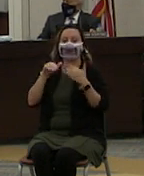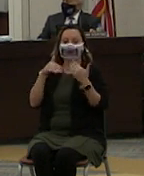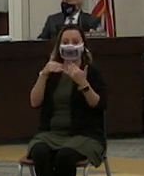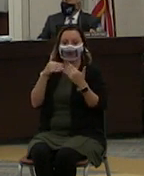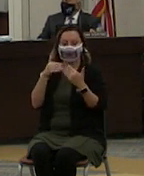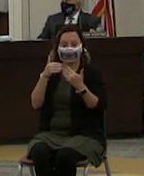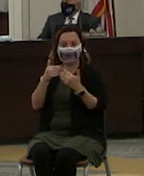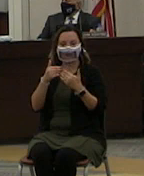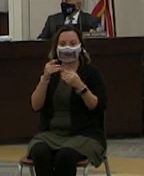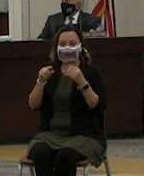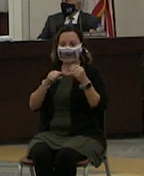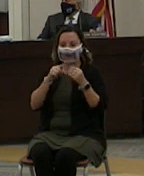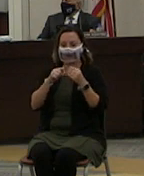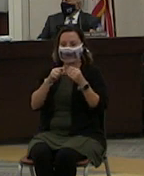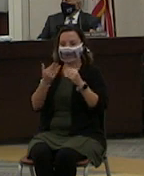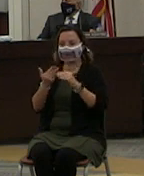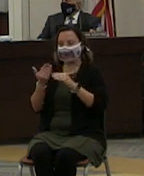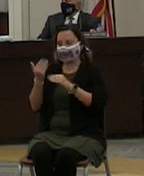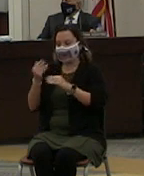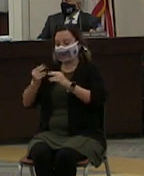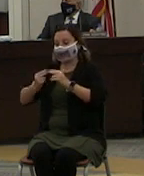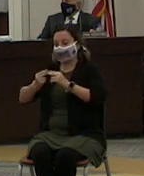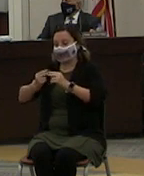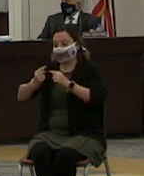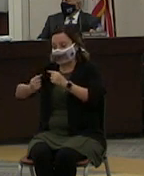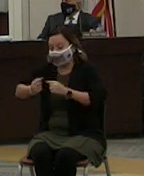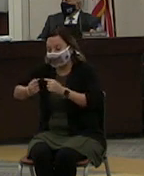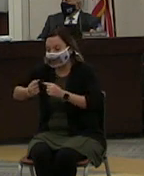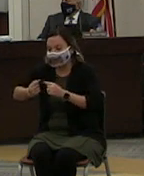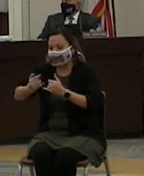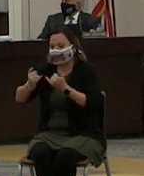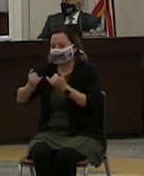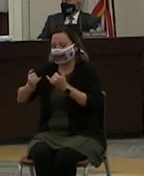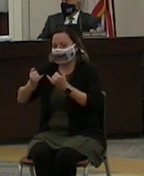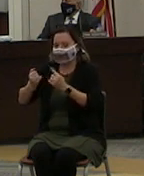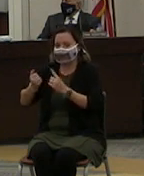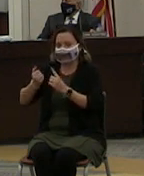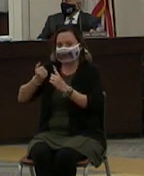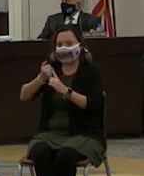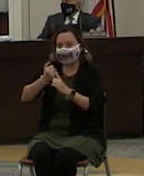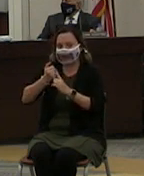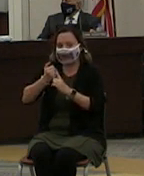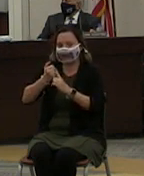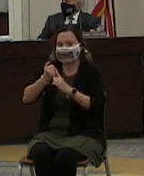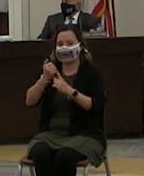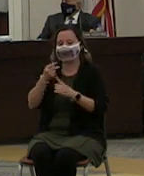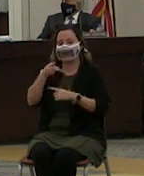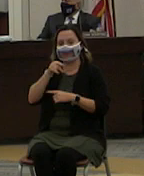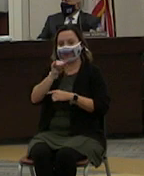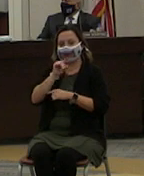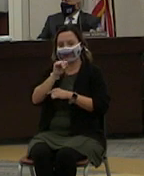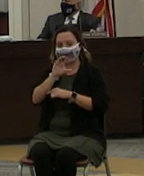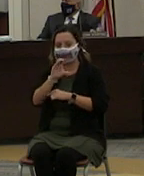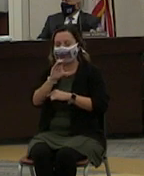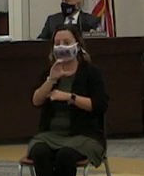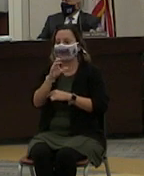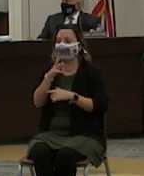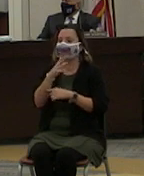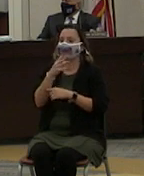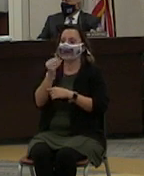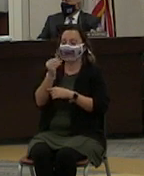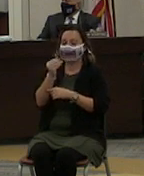have historically struggled and the impact that the pandemic may be having on them. compared to our students who have